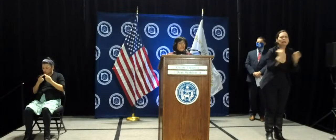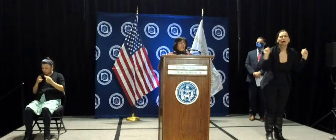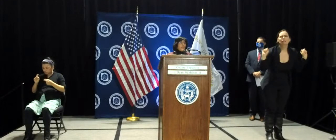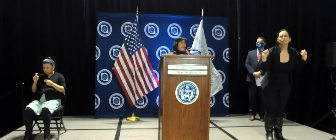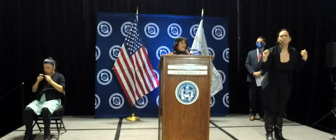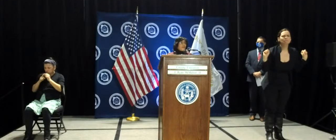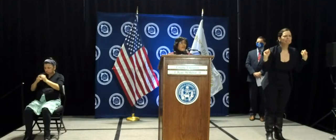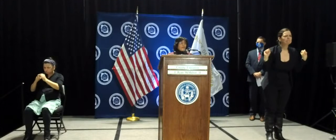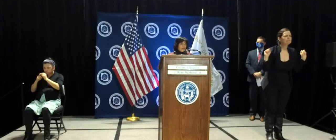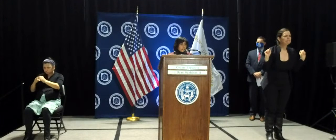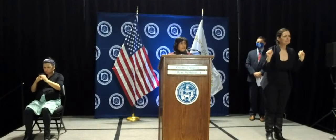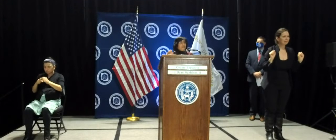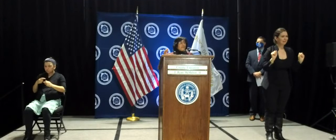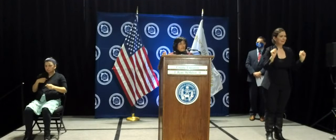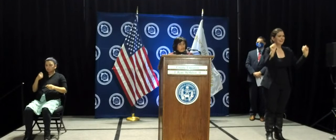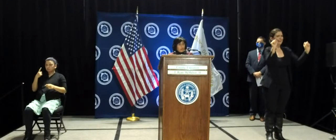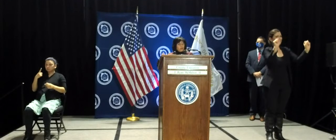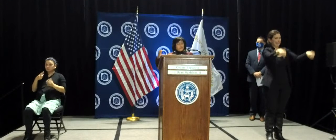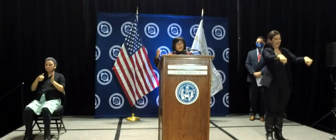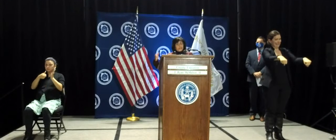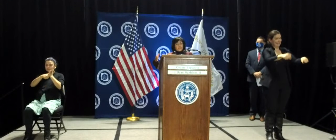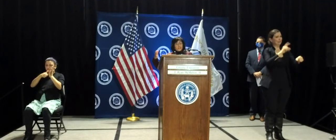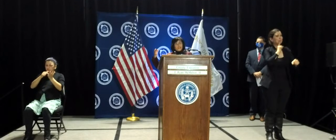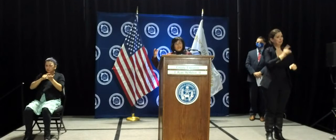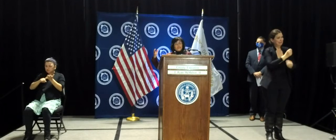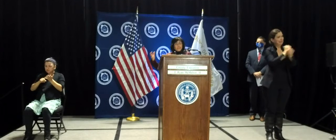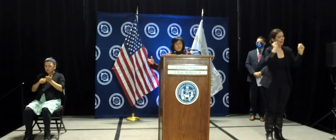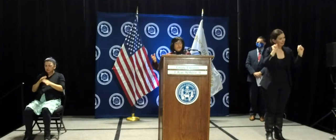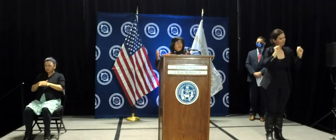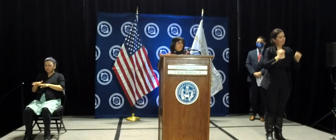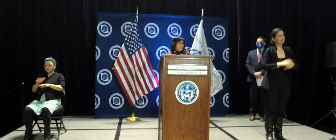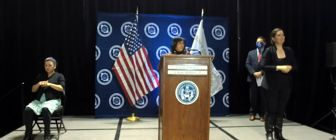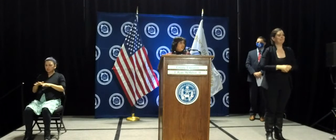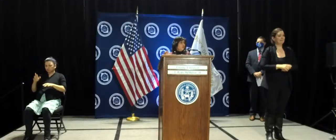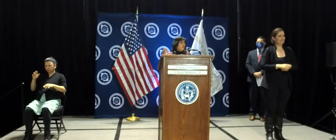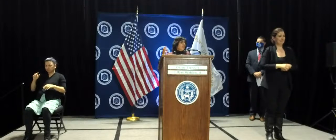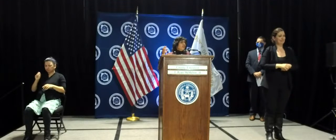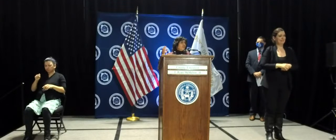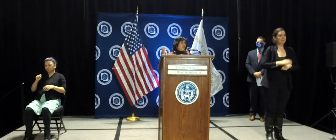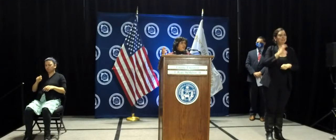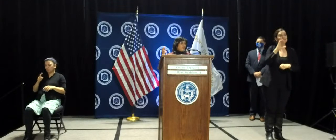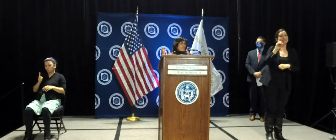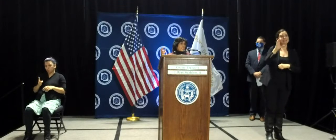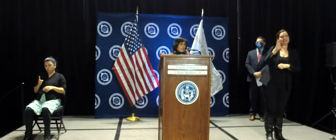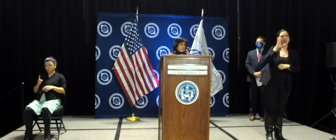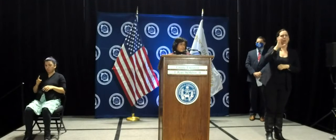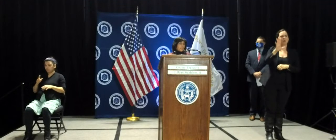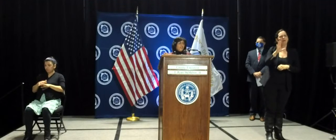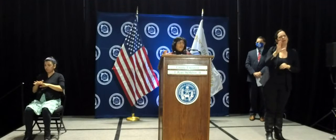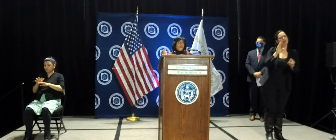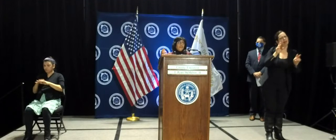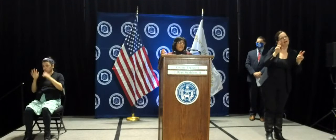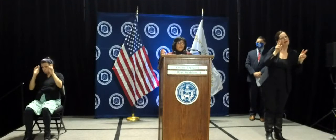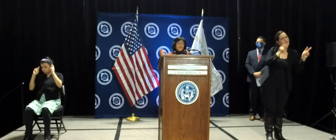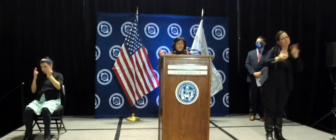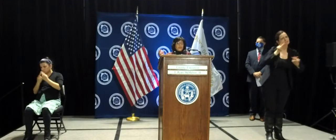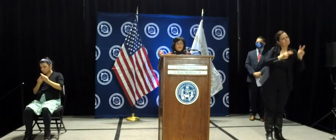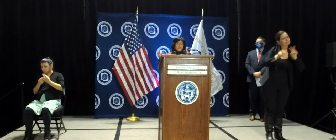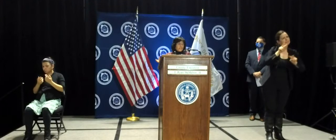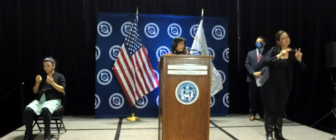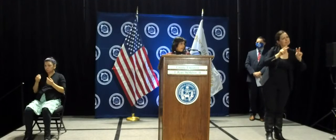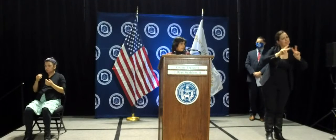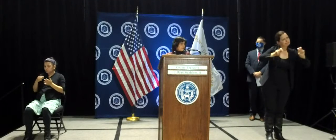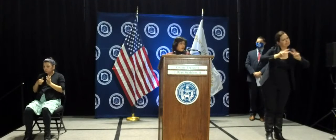point. But the CDC will continue to accept